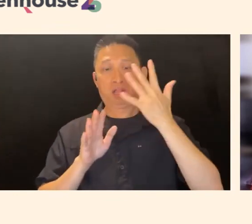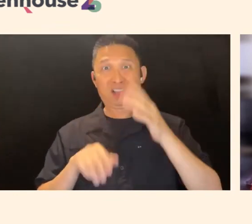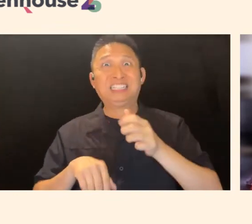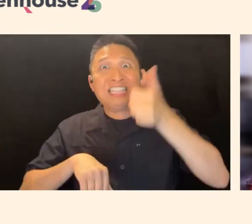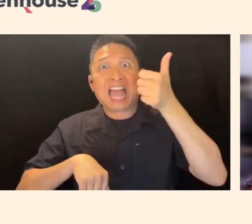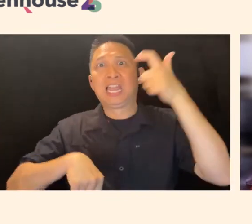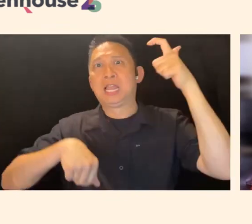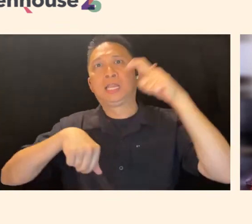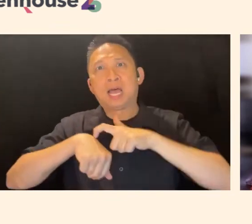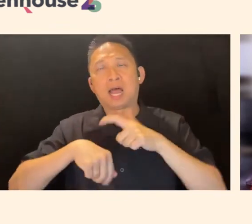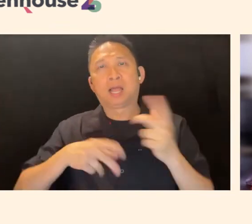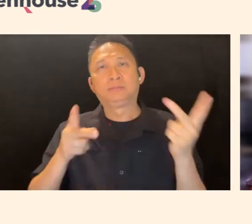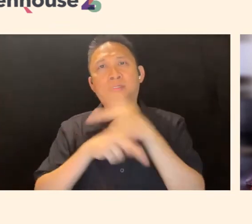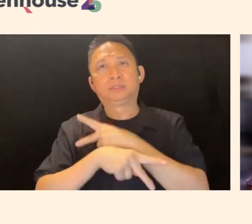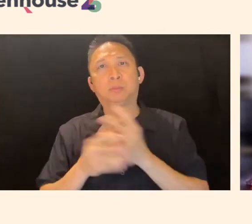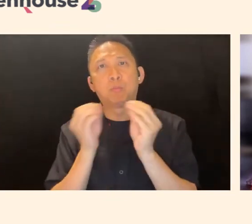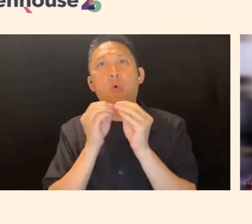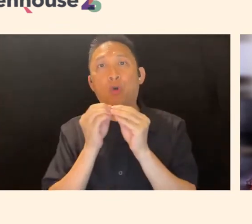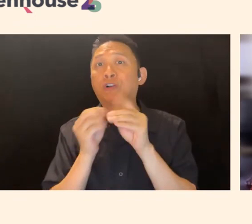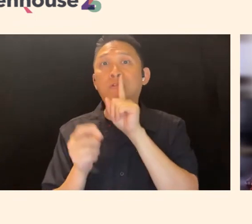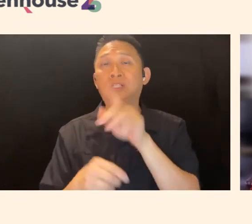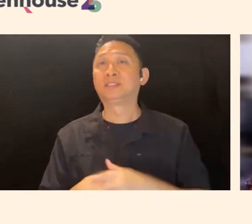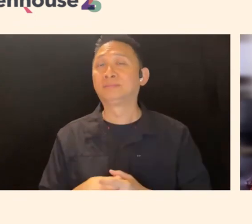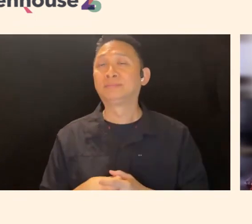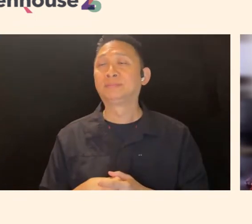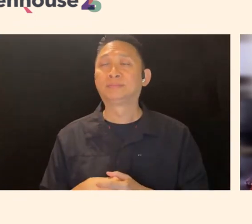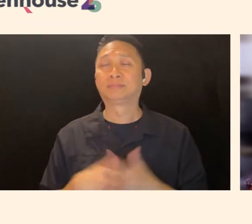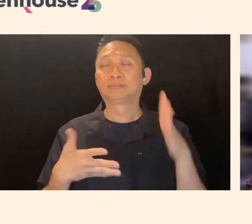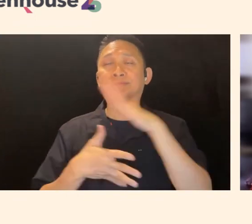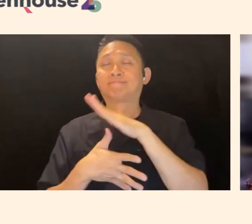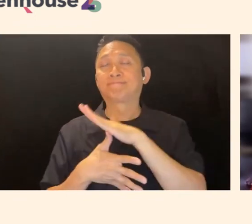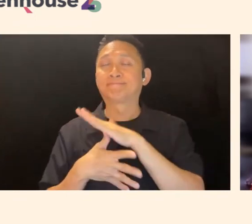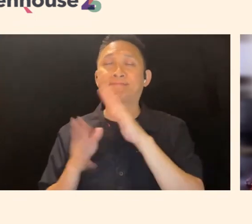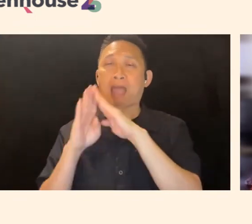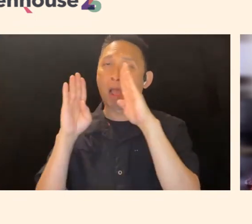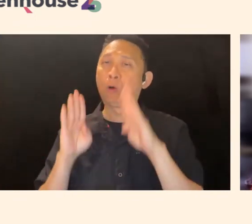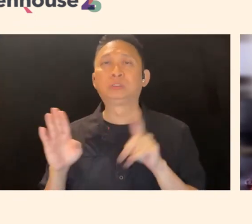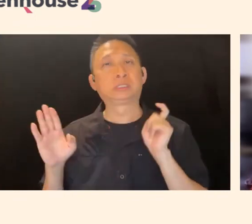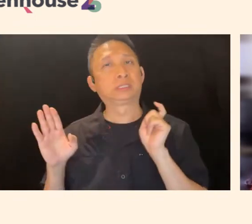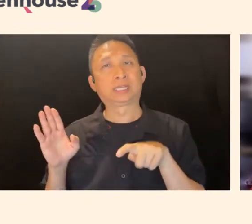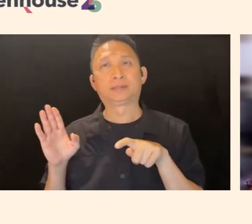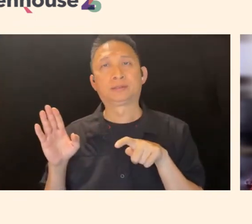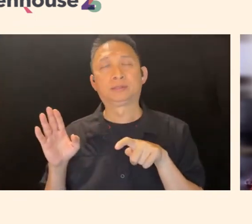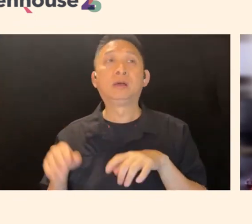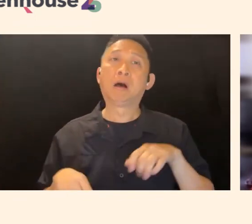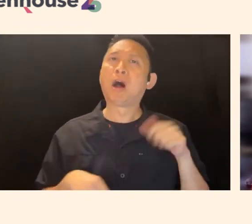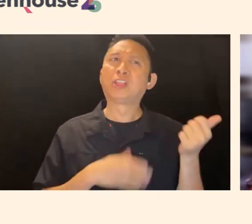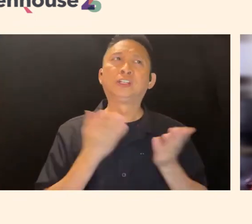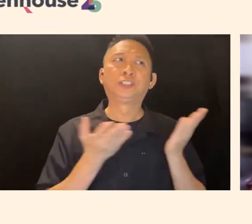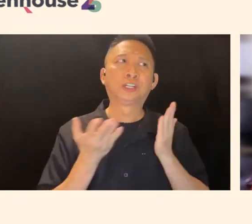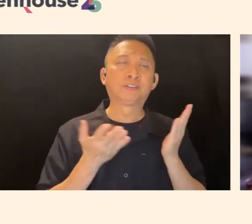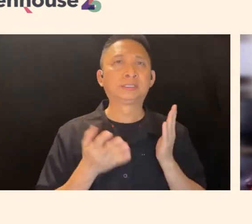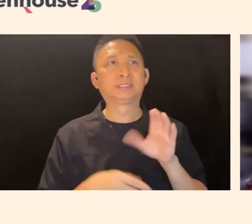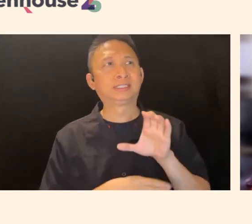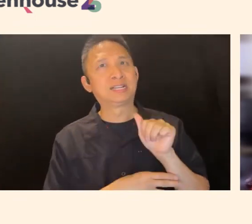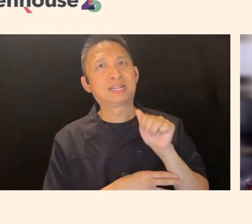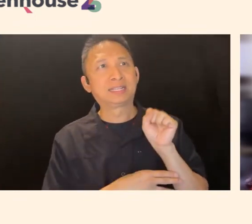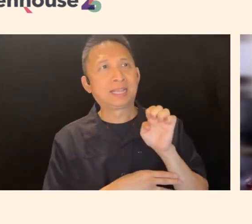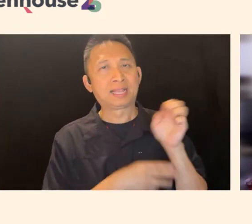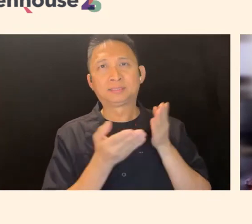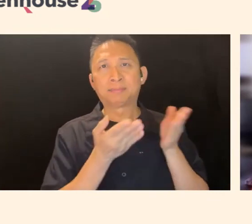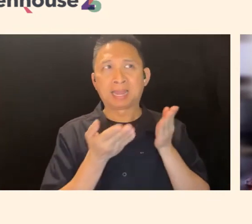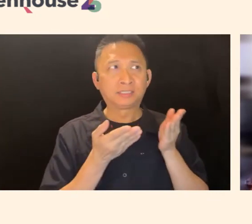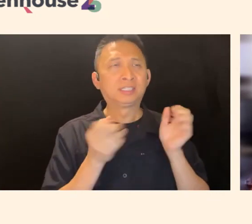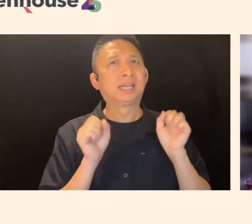Housing is our top priority. Any other service, we can provide that. Case management can connect